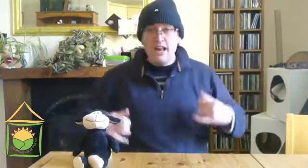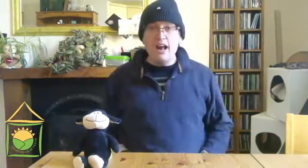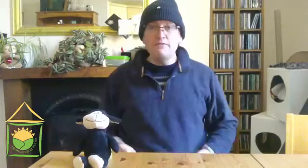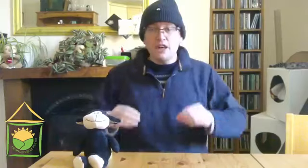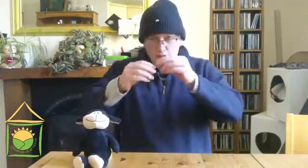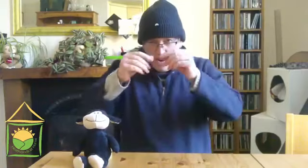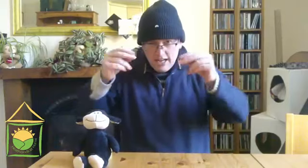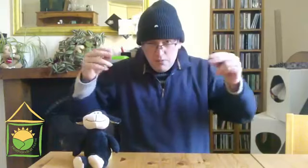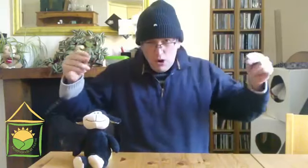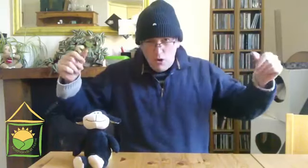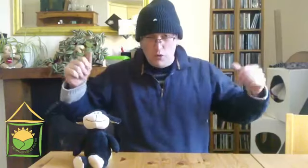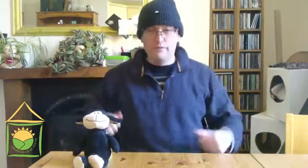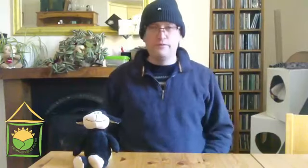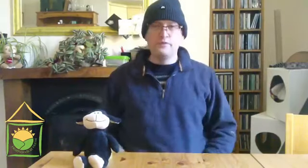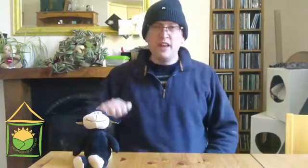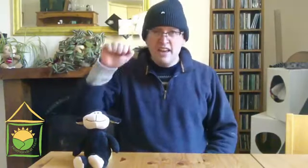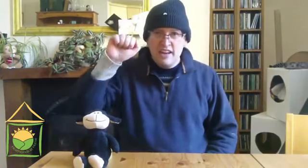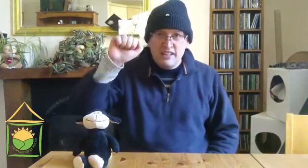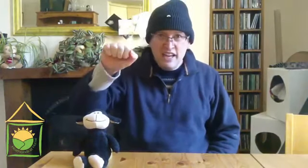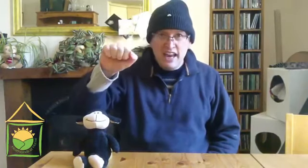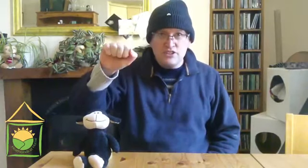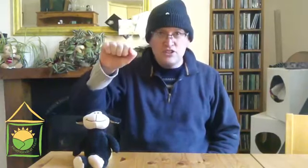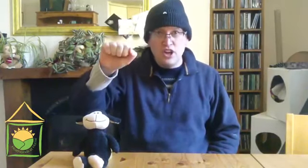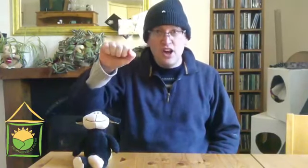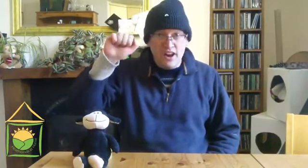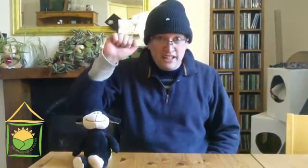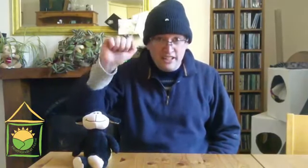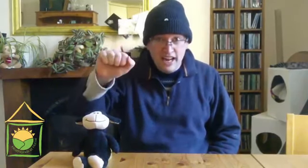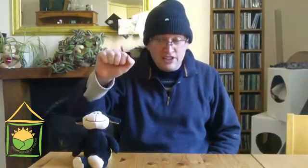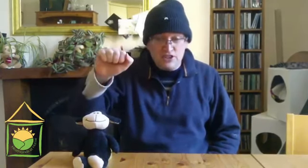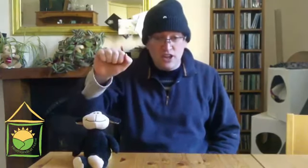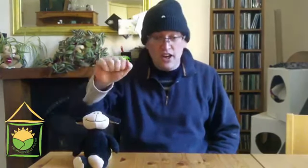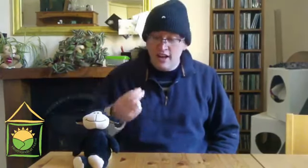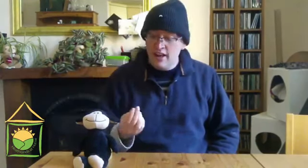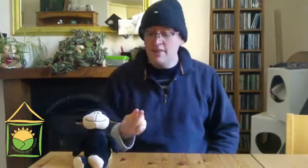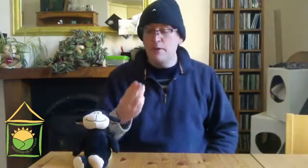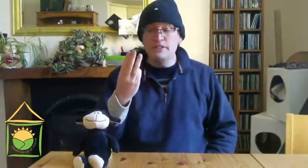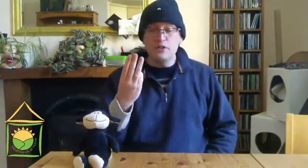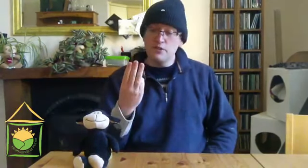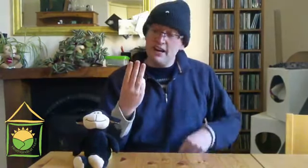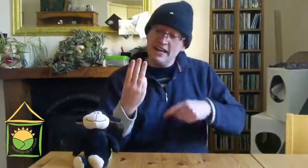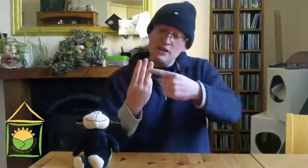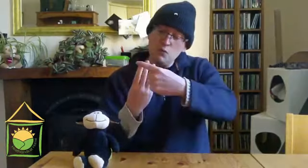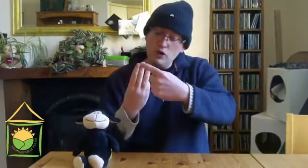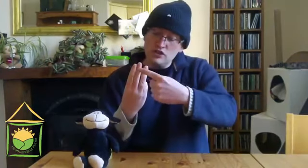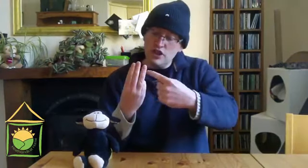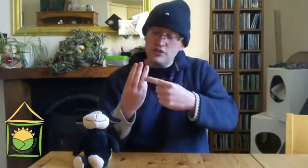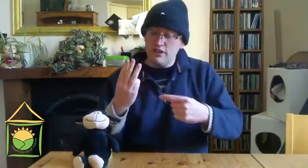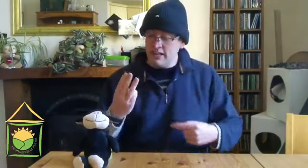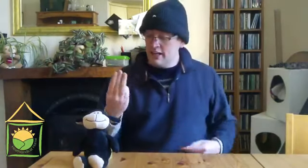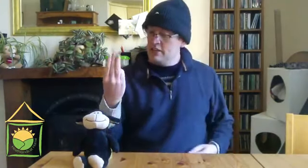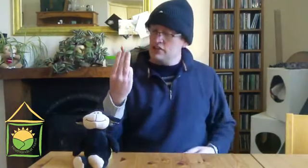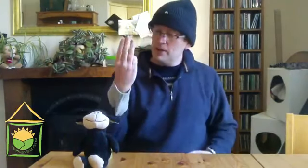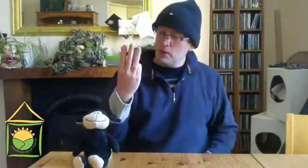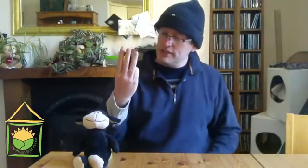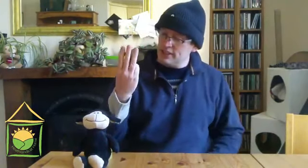have you any wool? Yes, sir, yes, sir. Then we do three, one, two, three. So you point it like